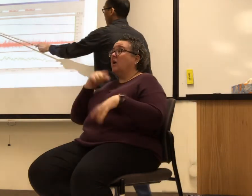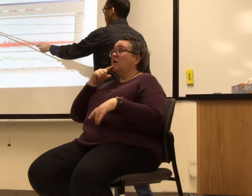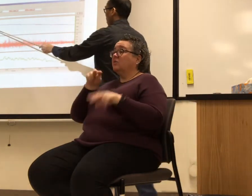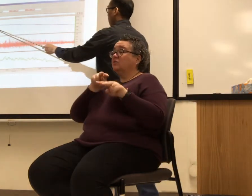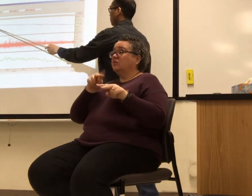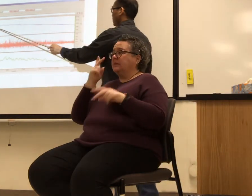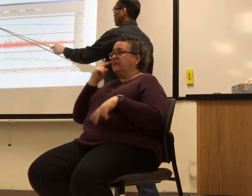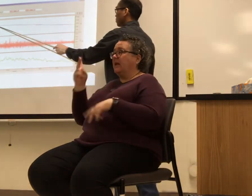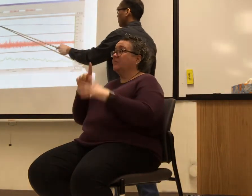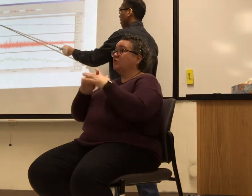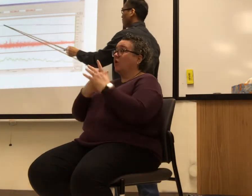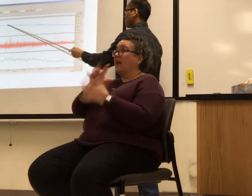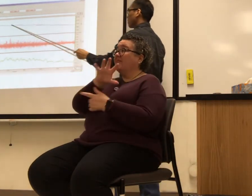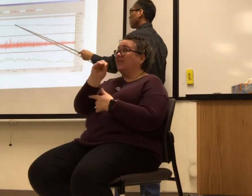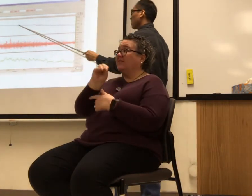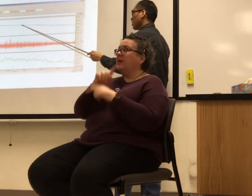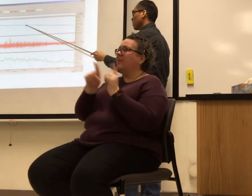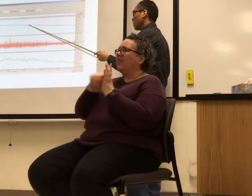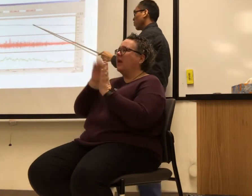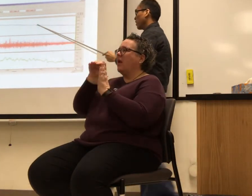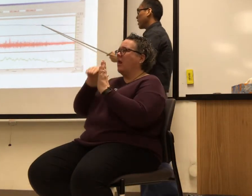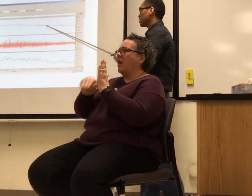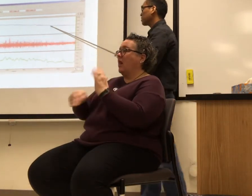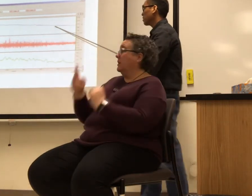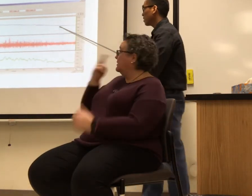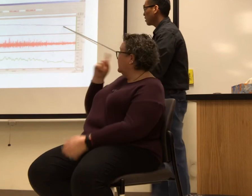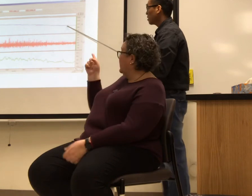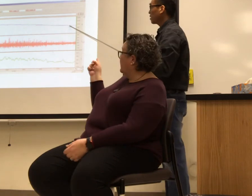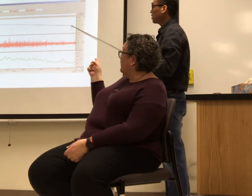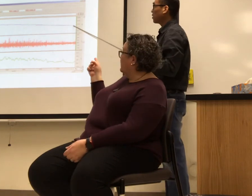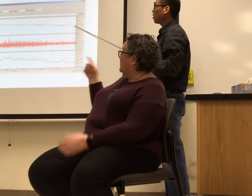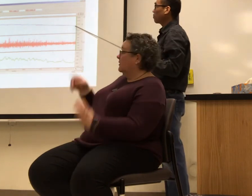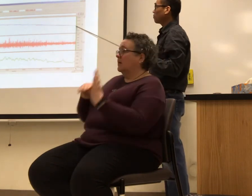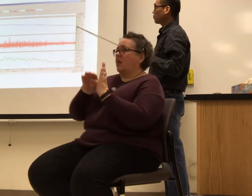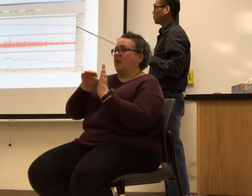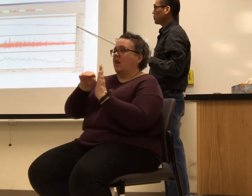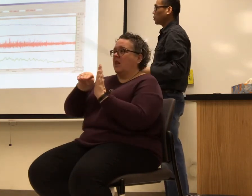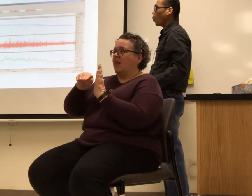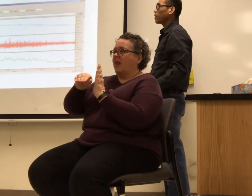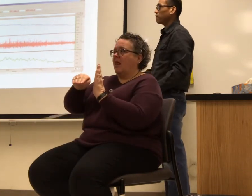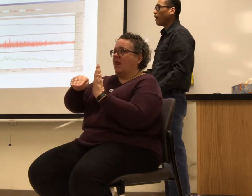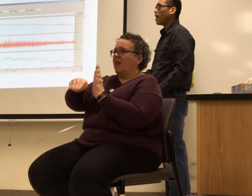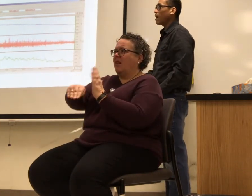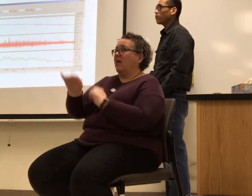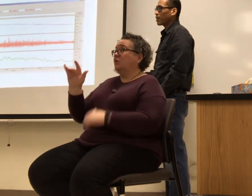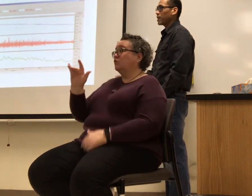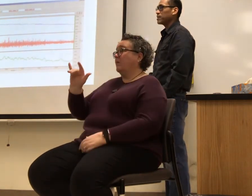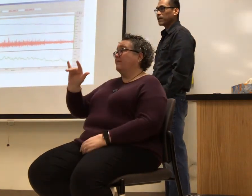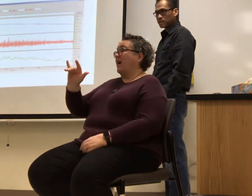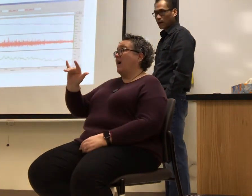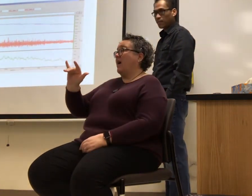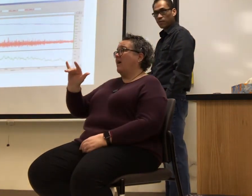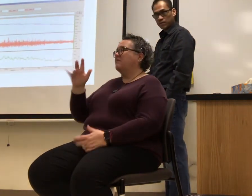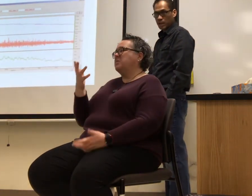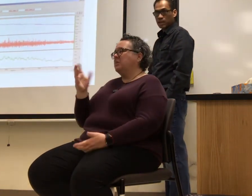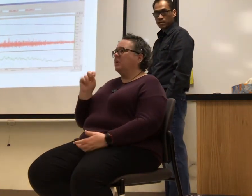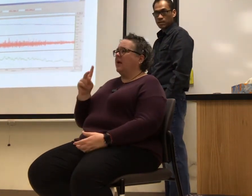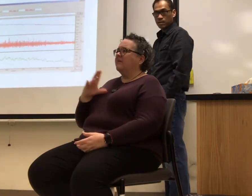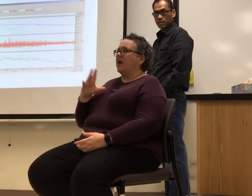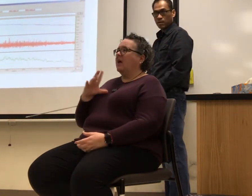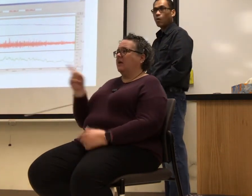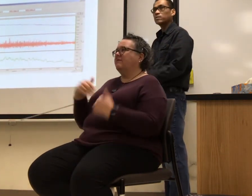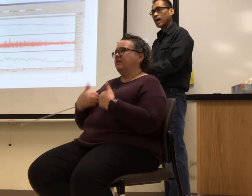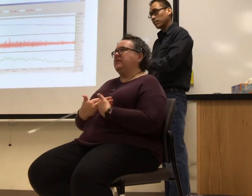but it drops off. See how it's dropping off there? When it gets, you know, to 25, oh, I guess they can stop their